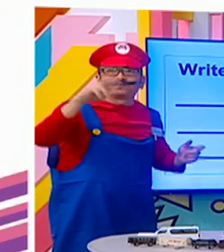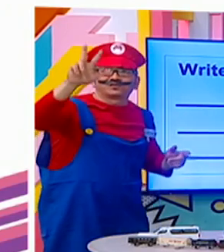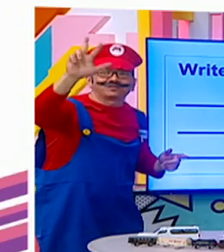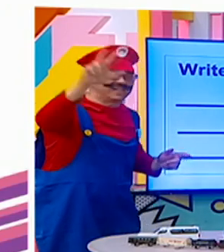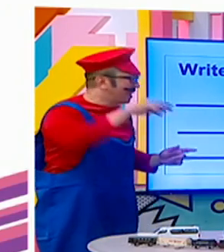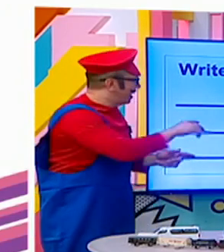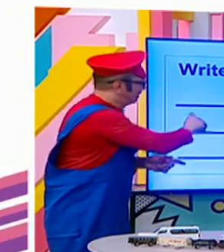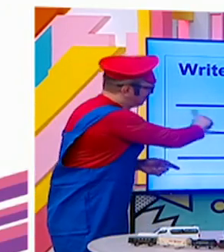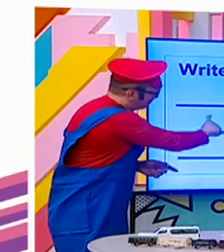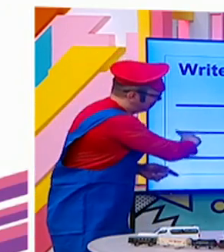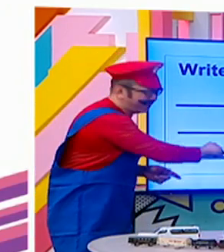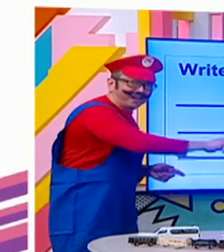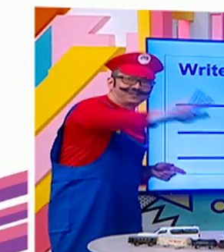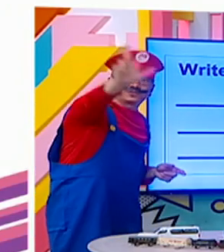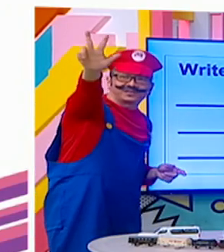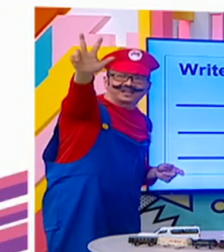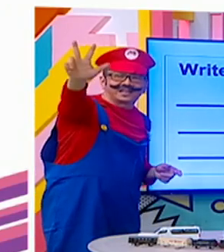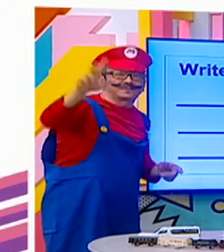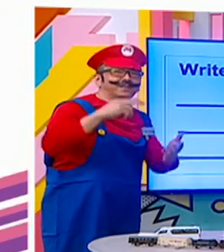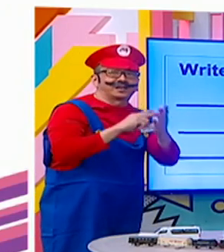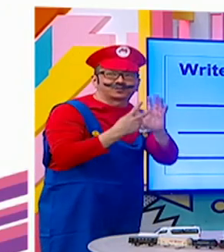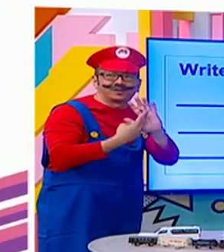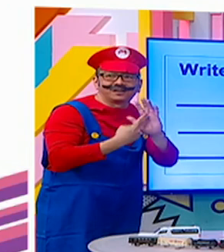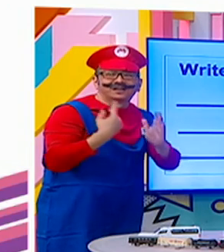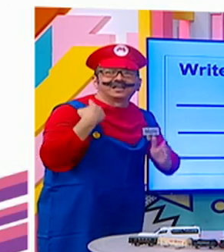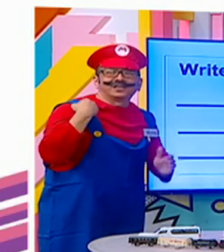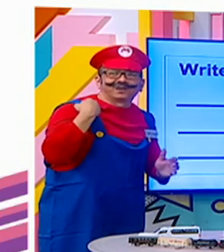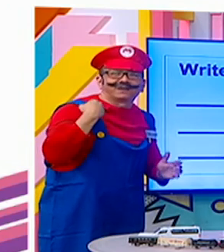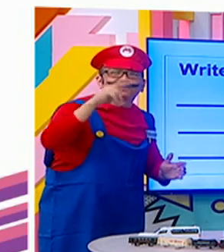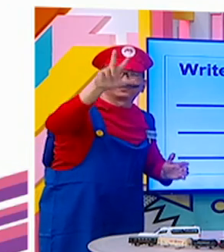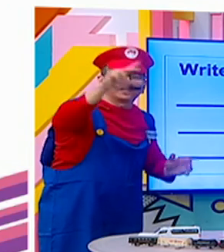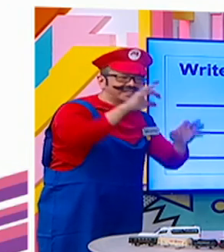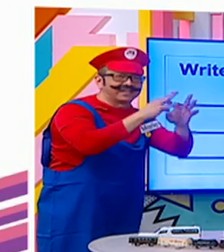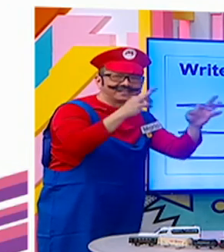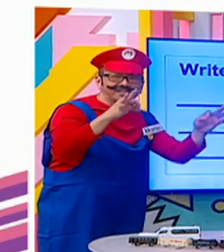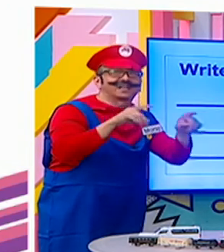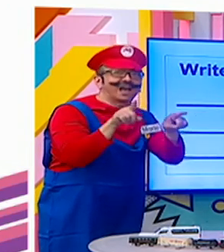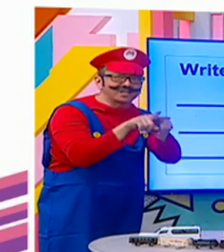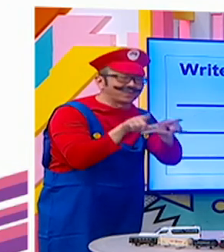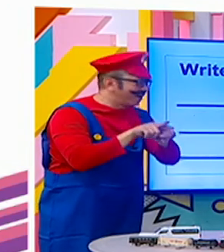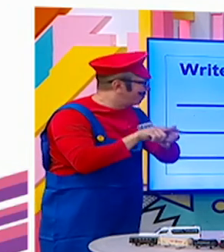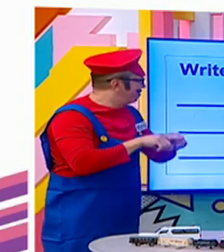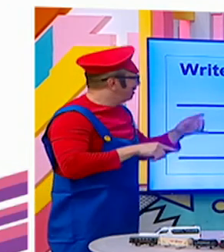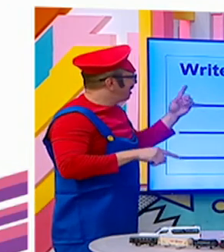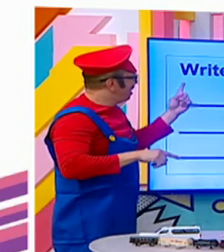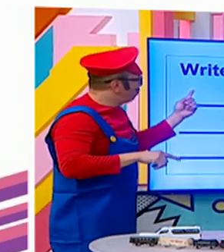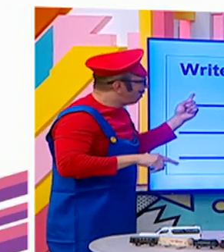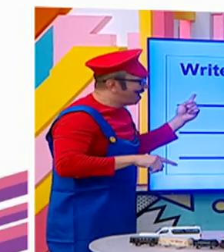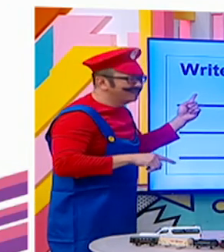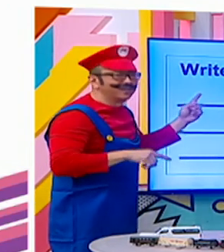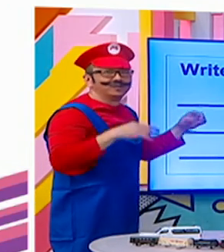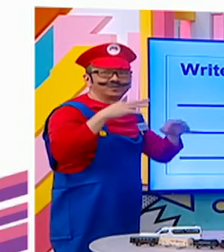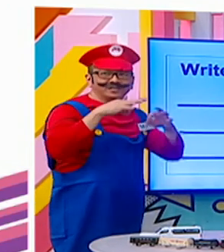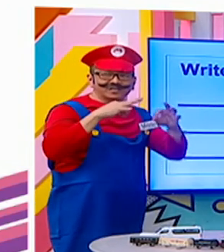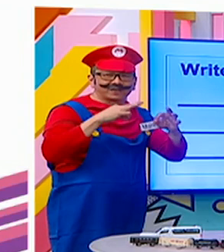Okay. I have three lines. Okay? Three lines. Make sure you have three sentences as well. Okay? Yes.